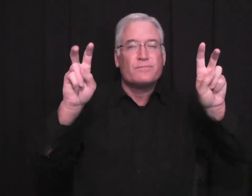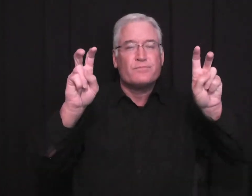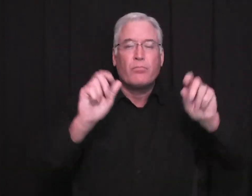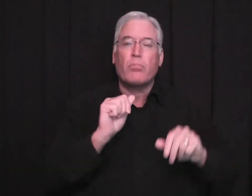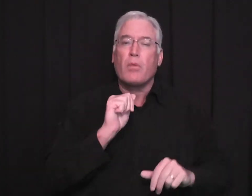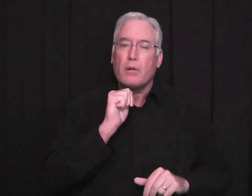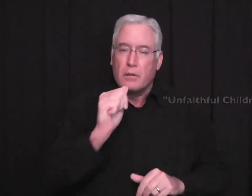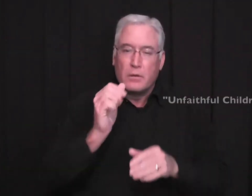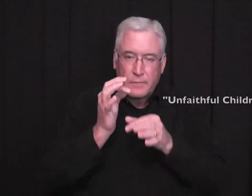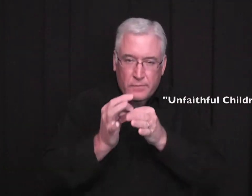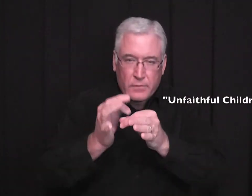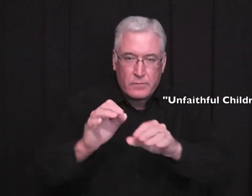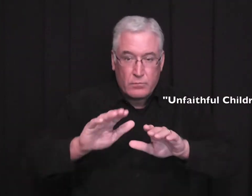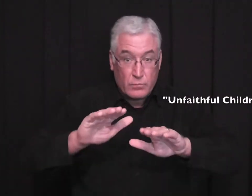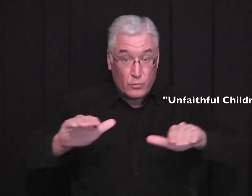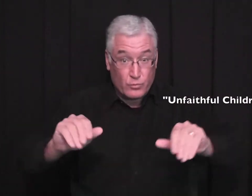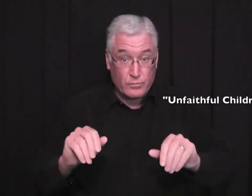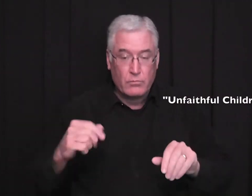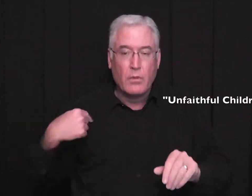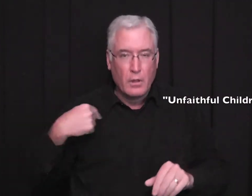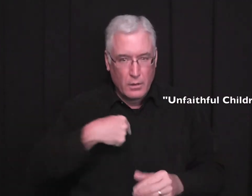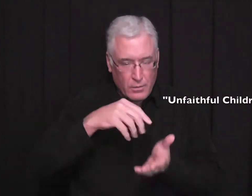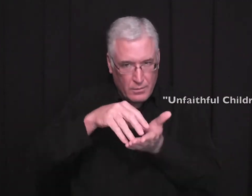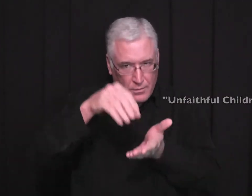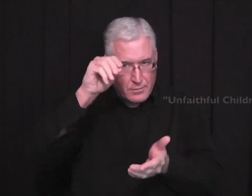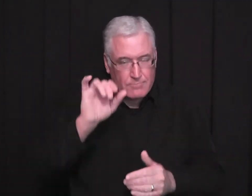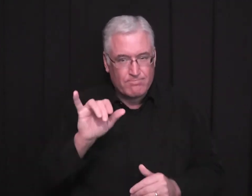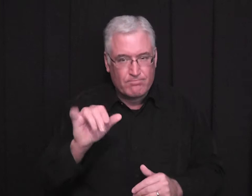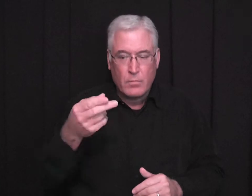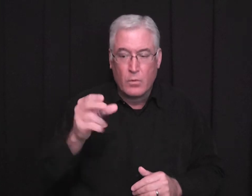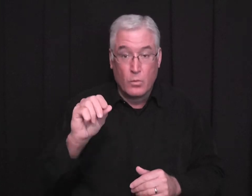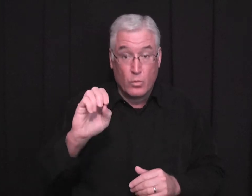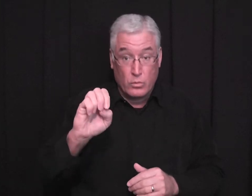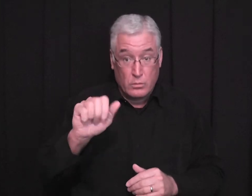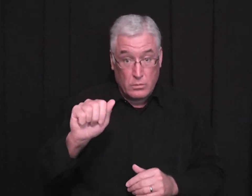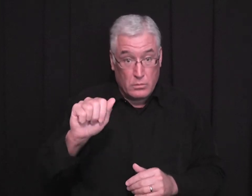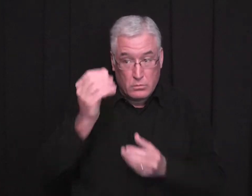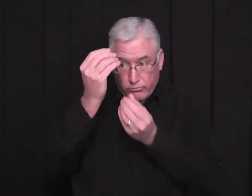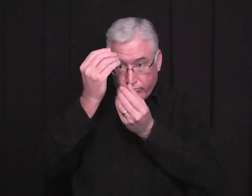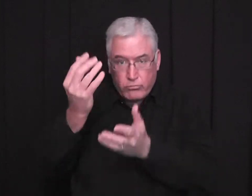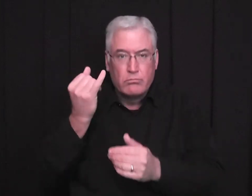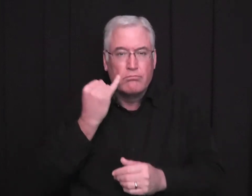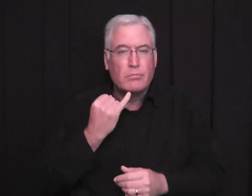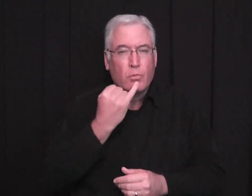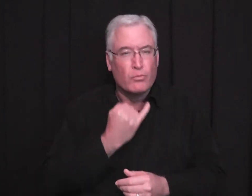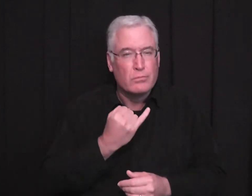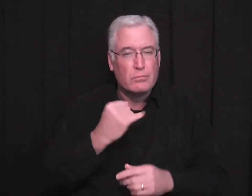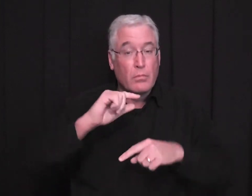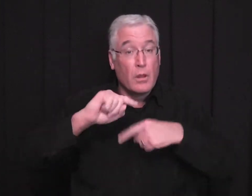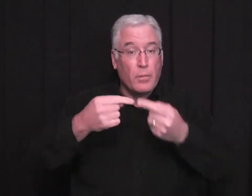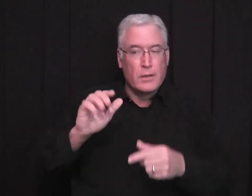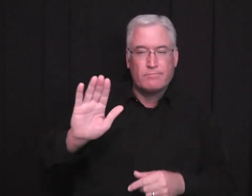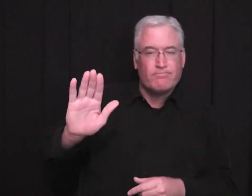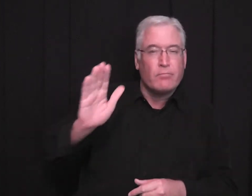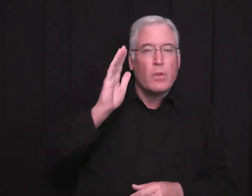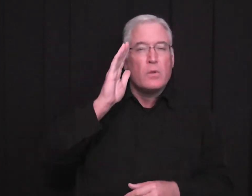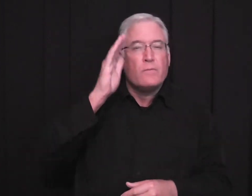The last devotion that we had was entitled Unfaithful Children, and we learned there that Hosea had informed